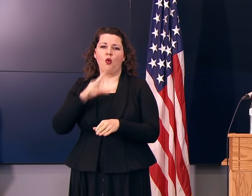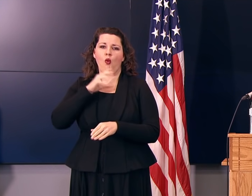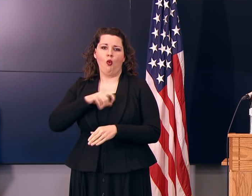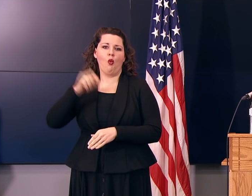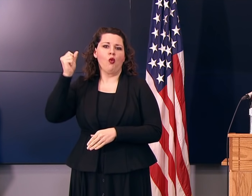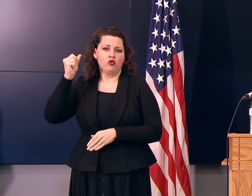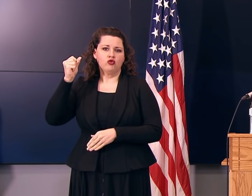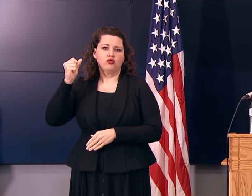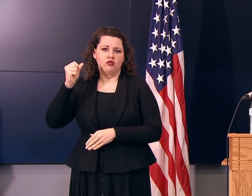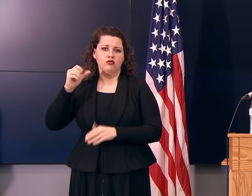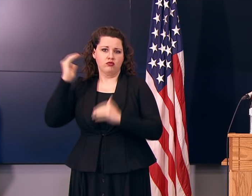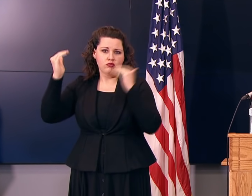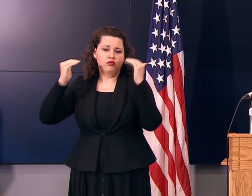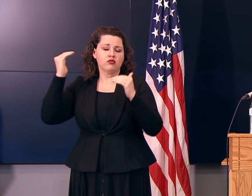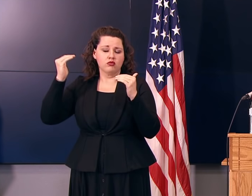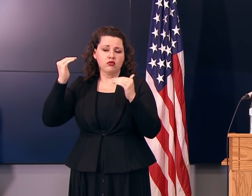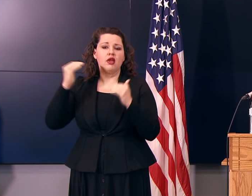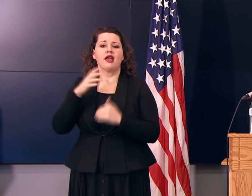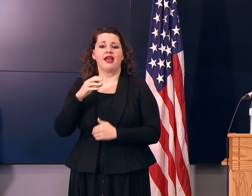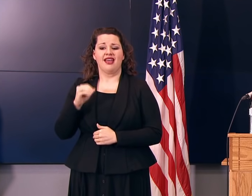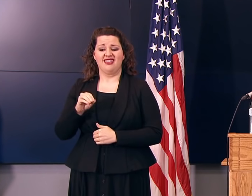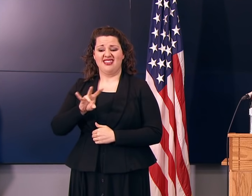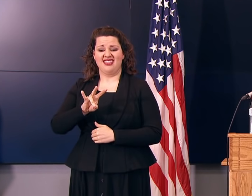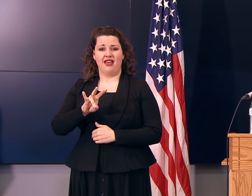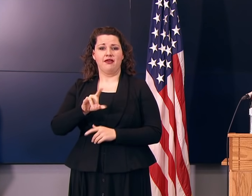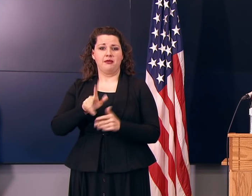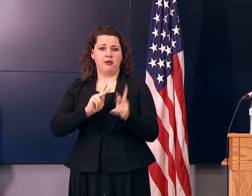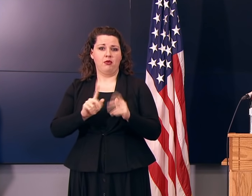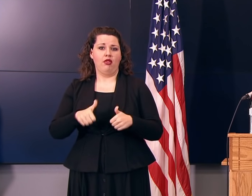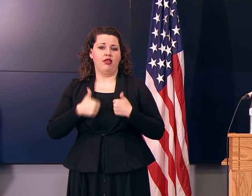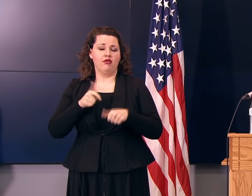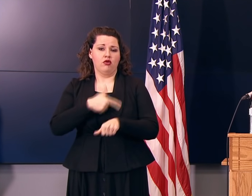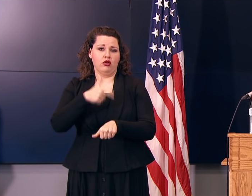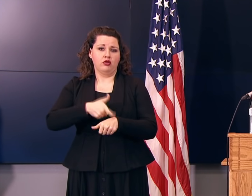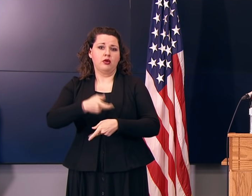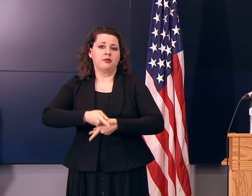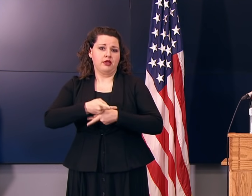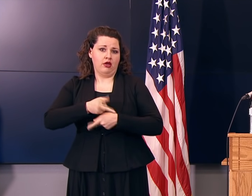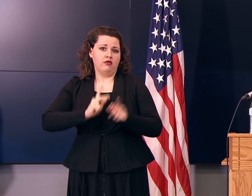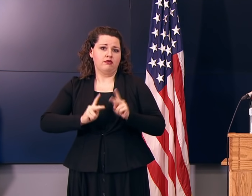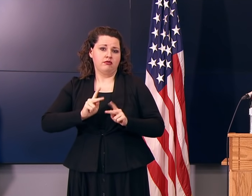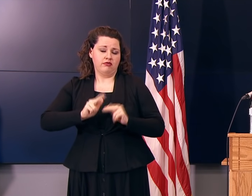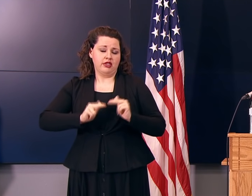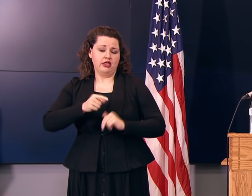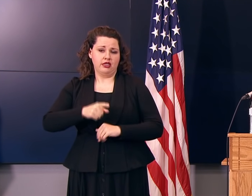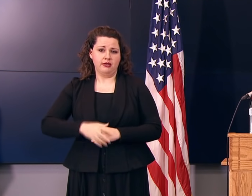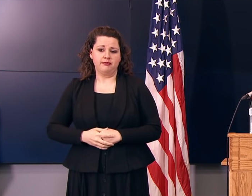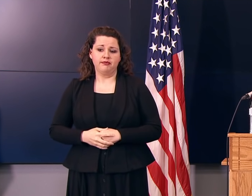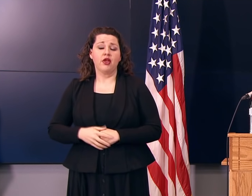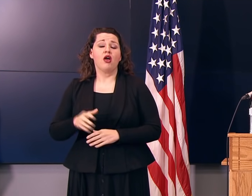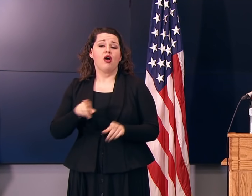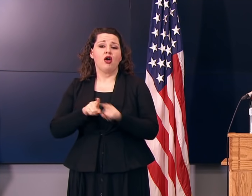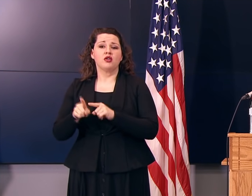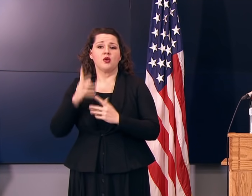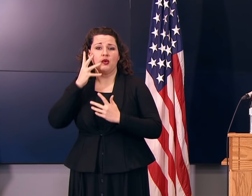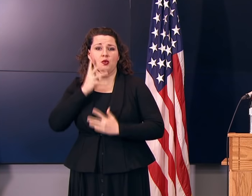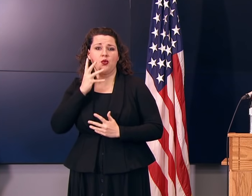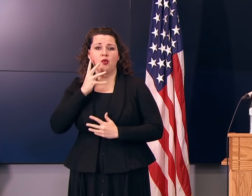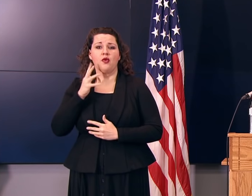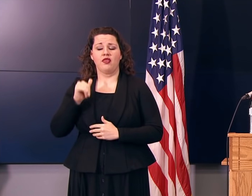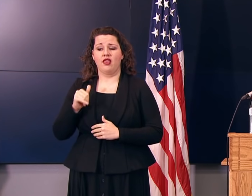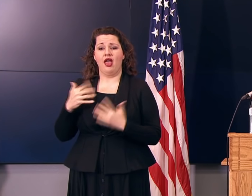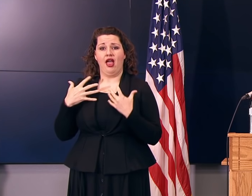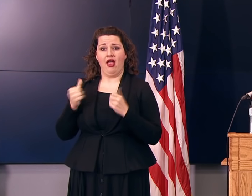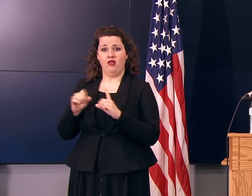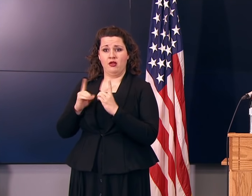and elderly adults, and 7 were residents of long-term care facilities. Also, unfortunately, the Department